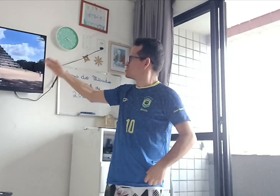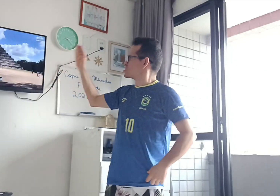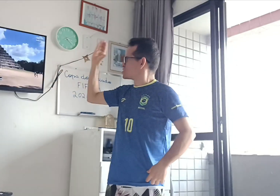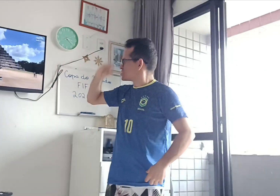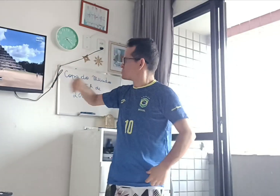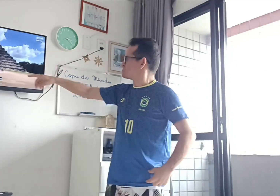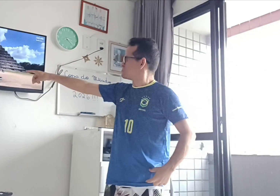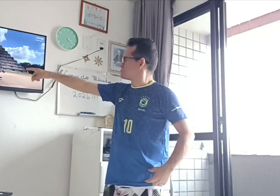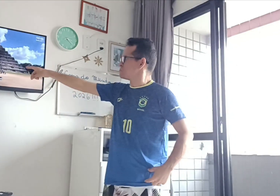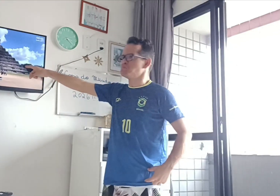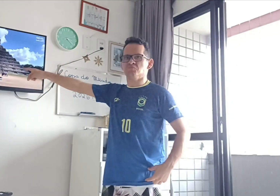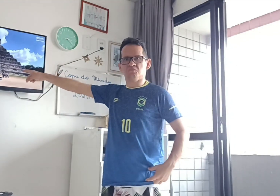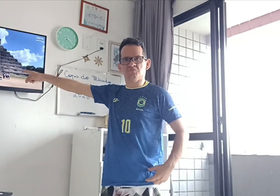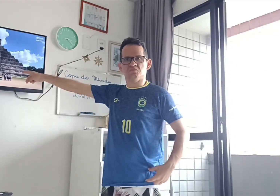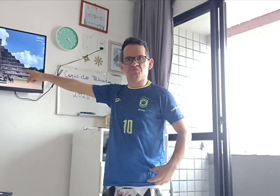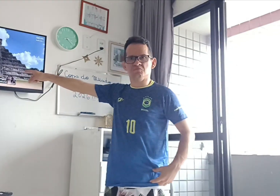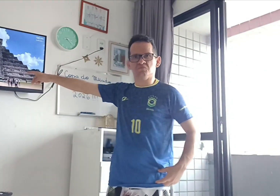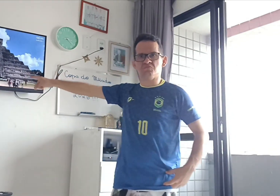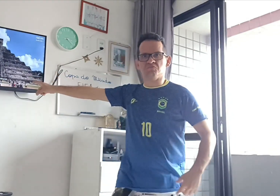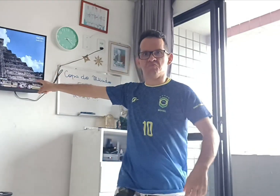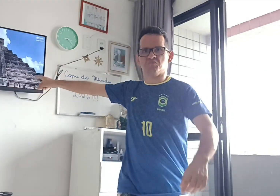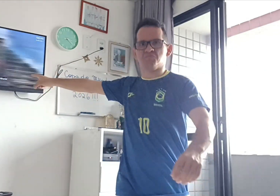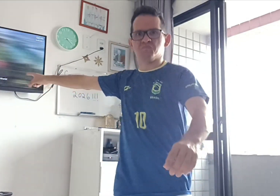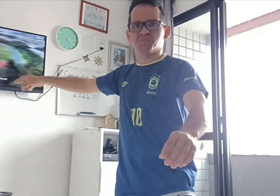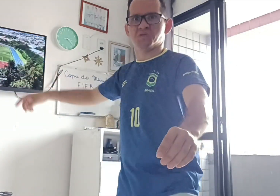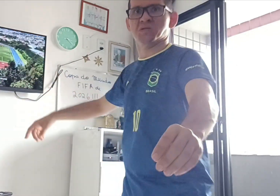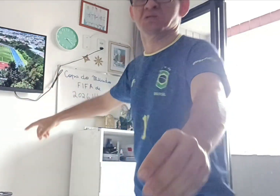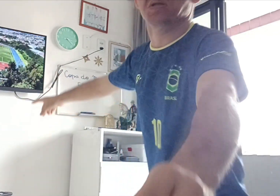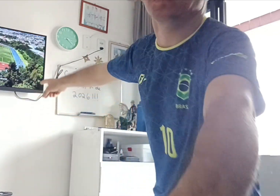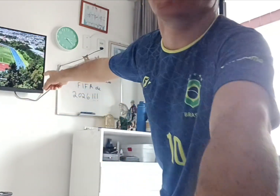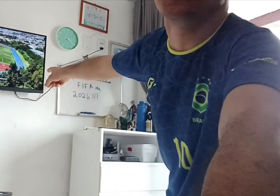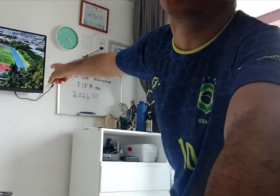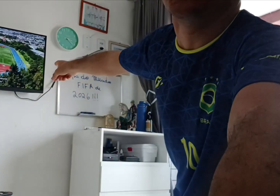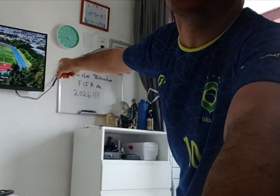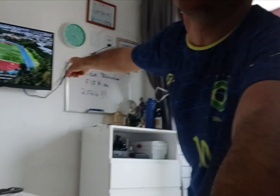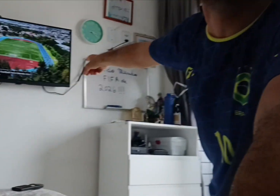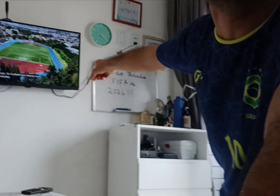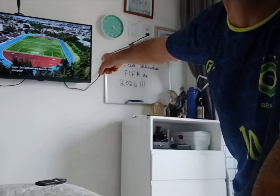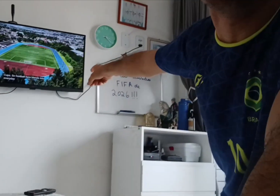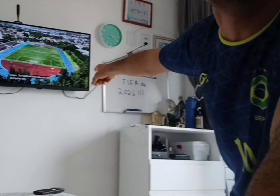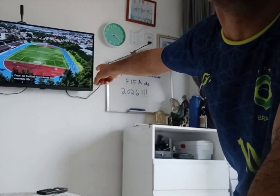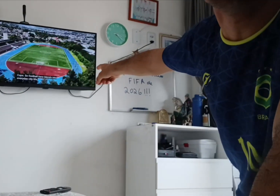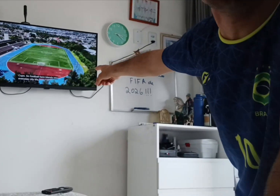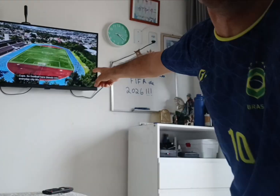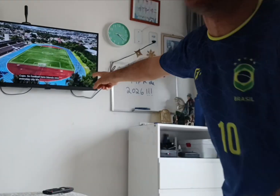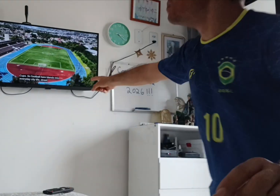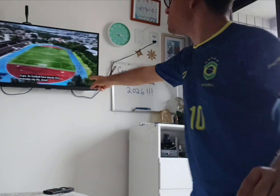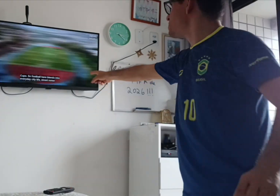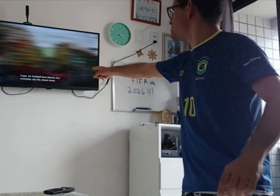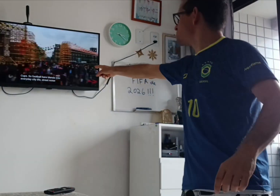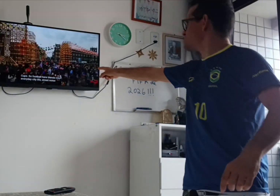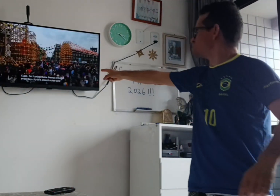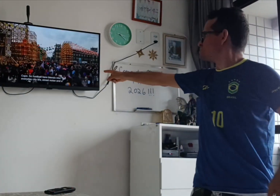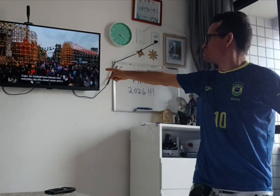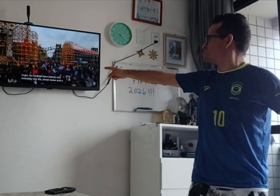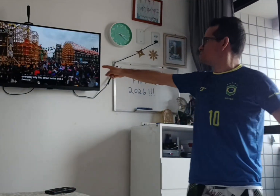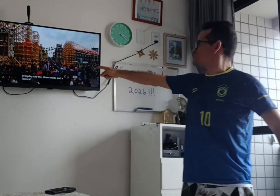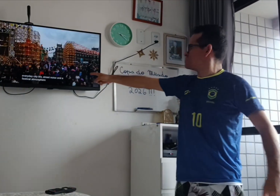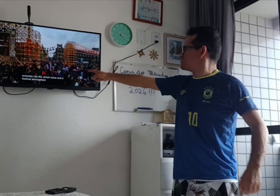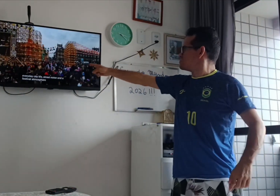that has already staged 2 full World Cups. So football here blends into everyday city life, street noise, and a festival atmosphere